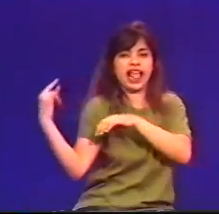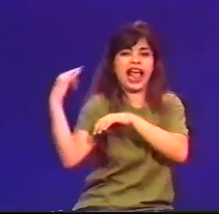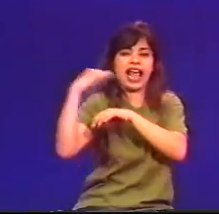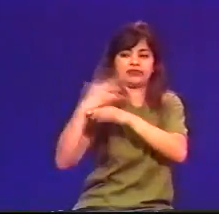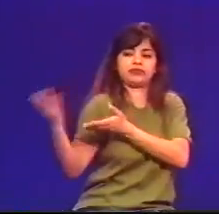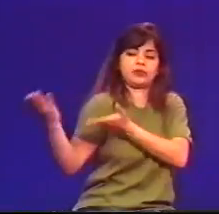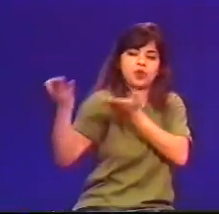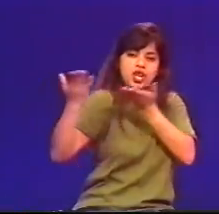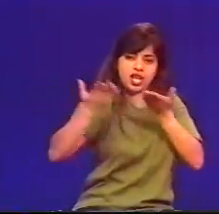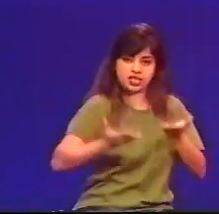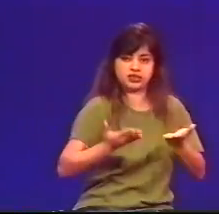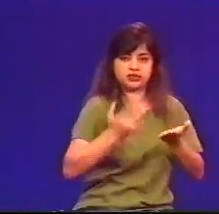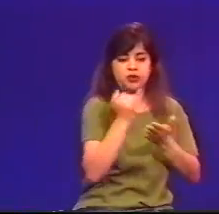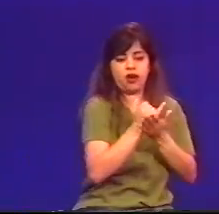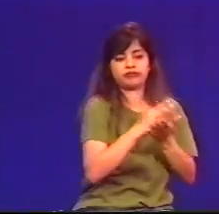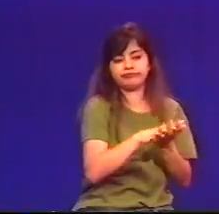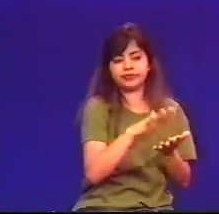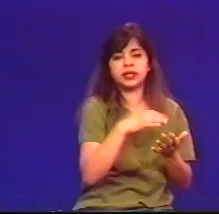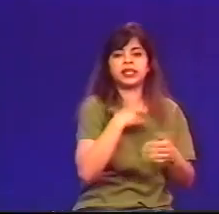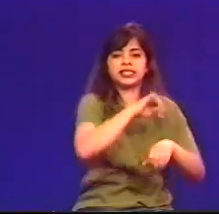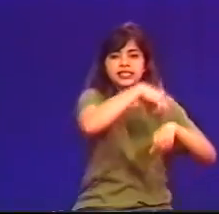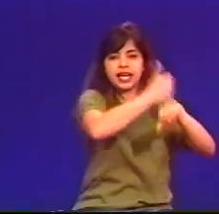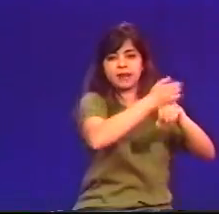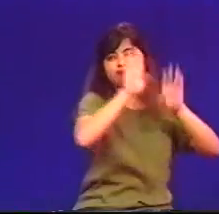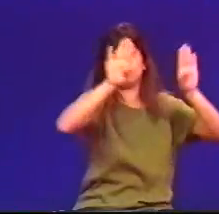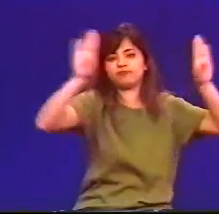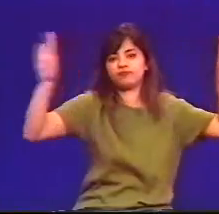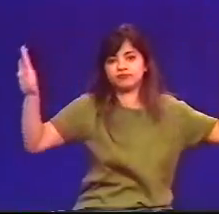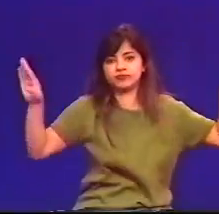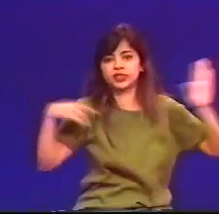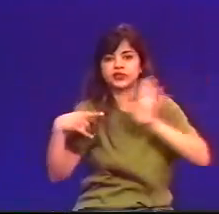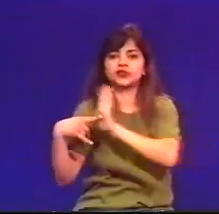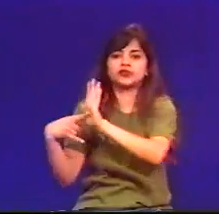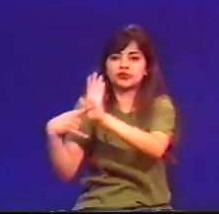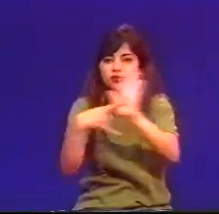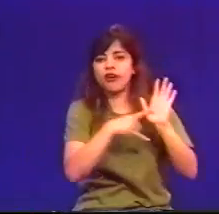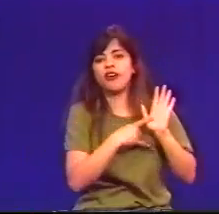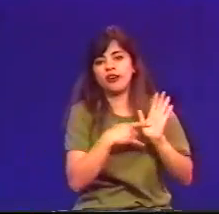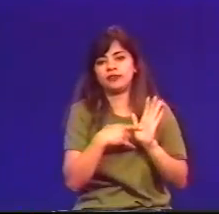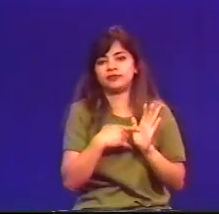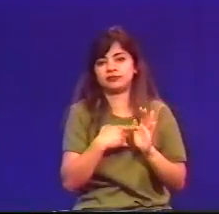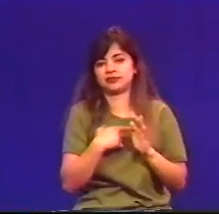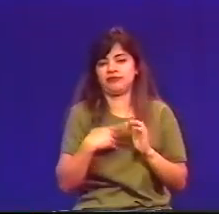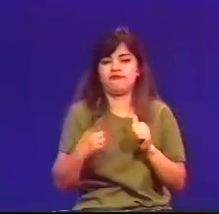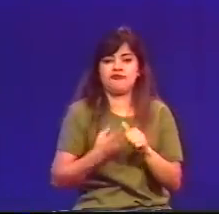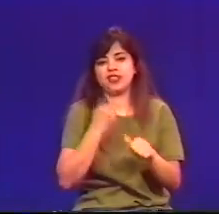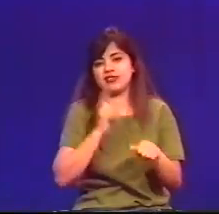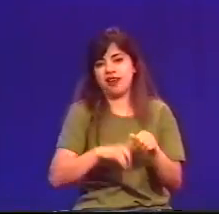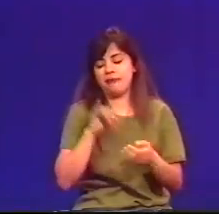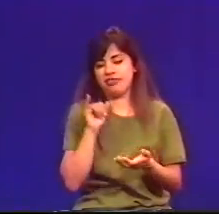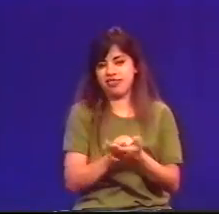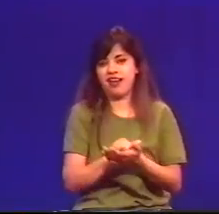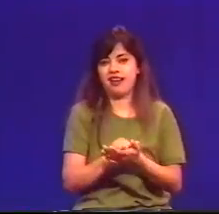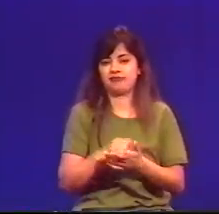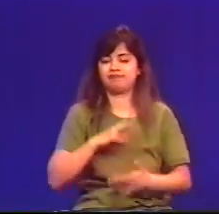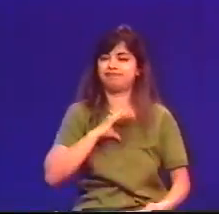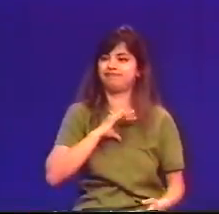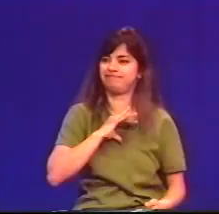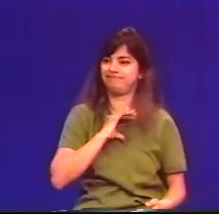I also recently shipped in a number of my paintings from Pakistan and was able to exhibit them in my first student art